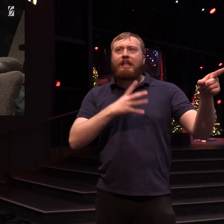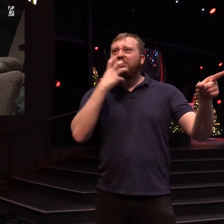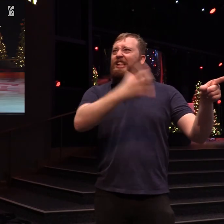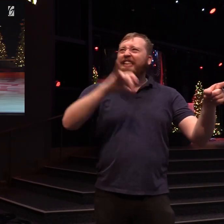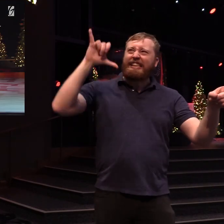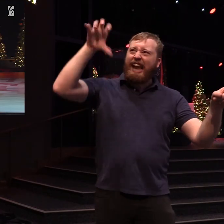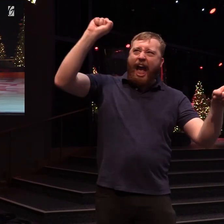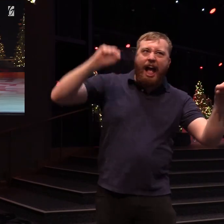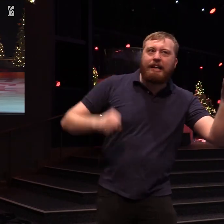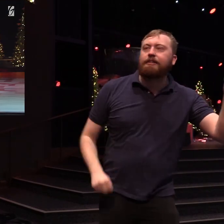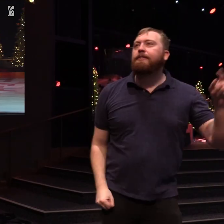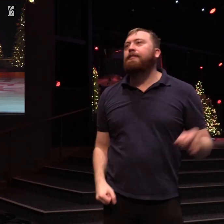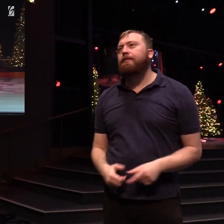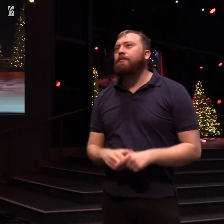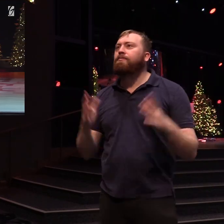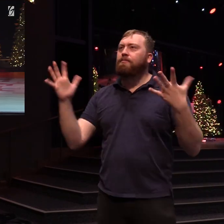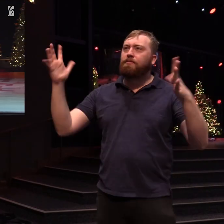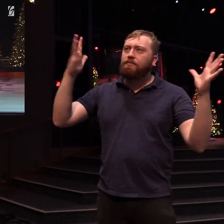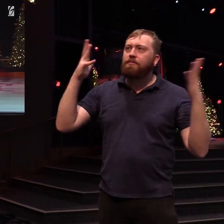Will you?